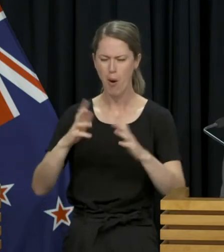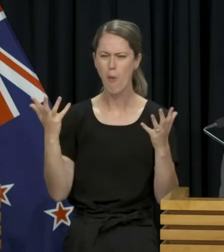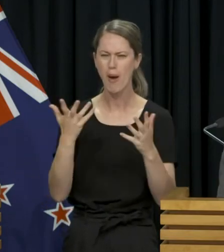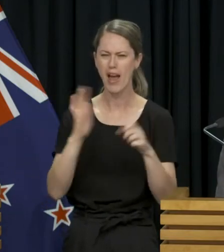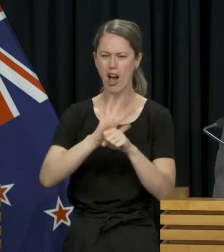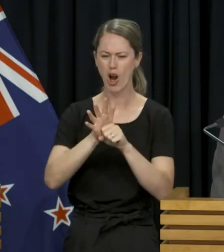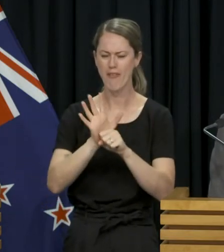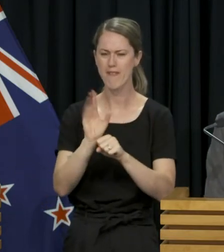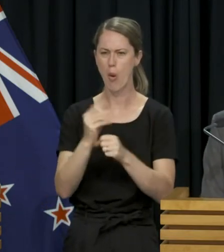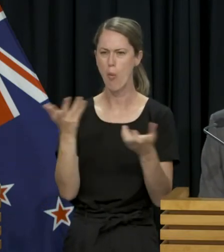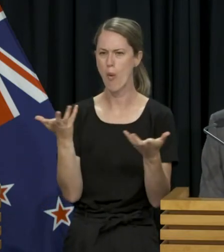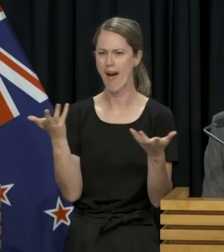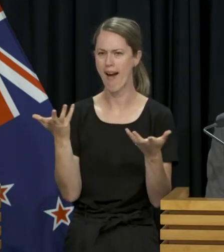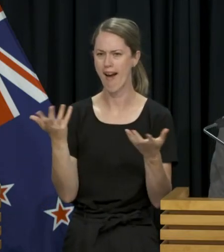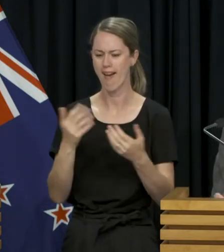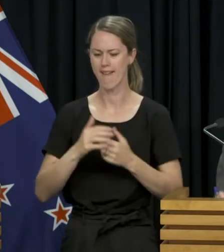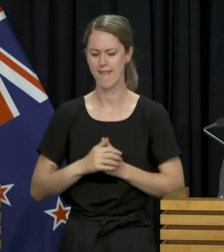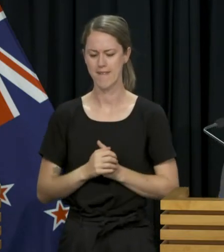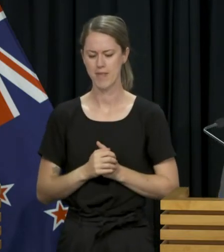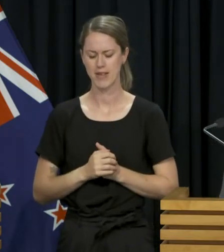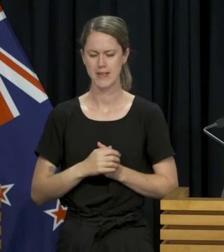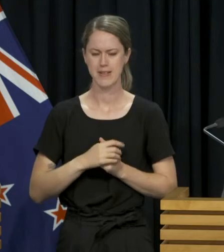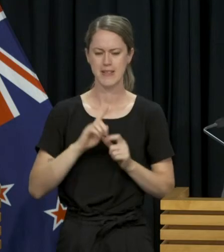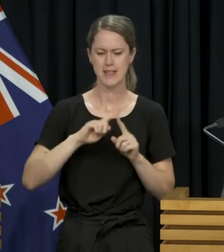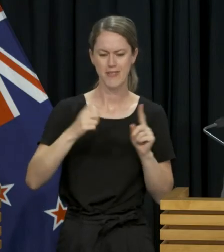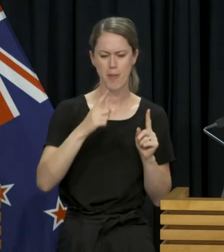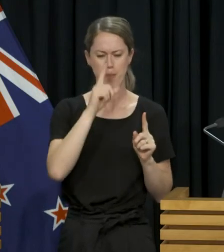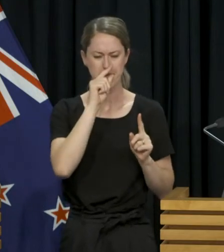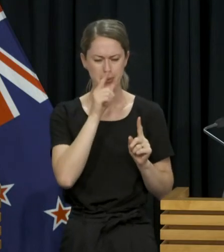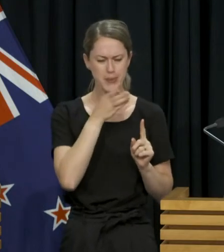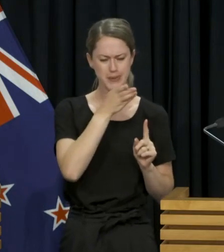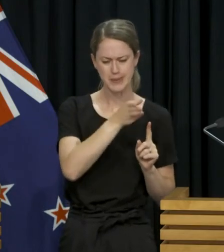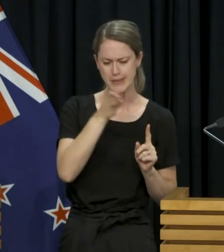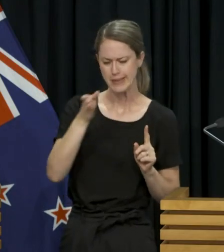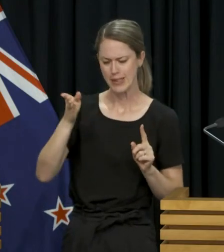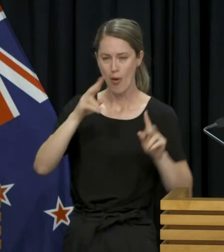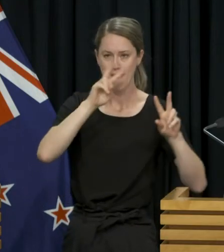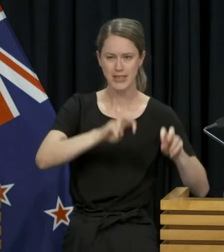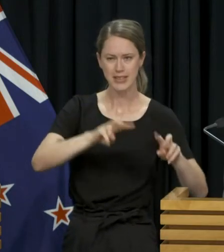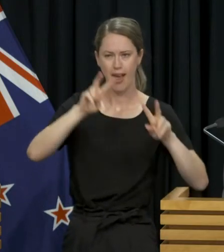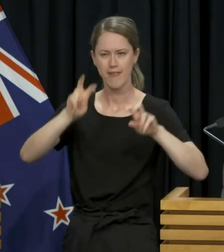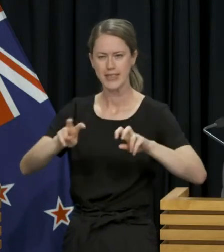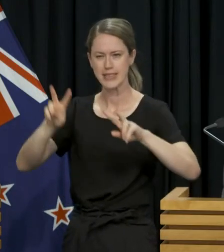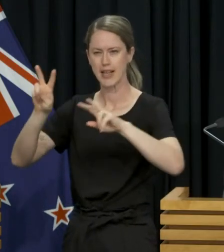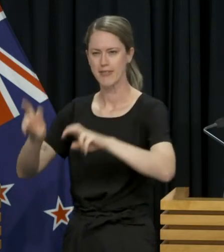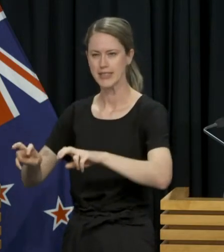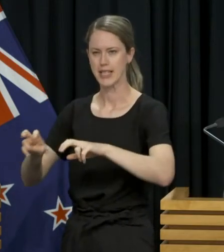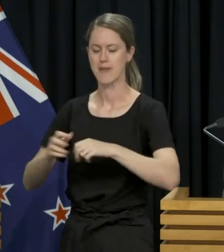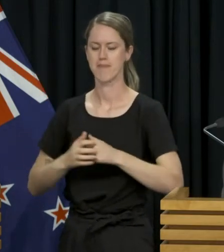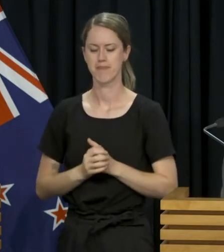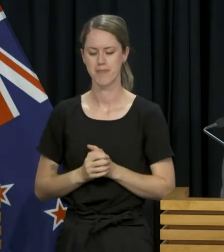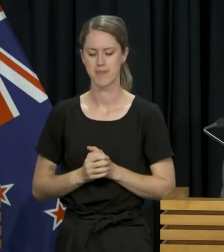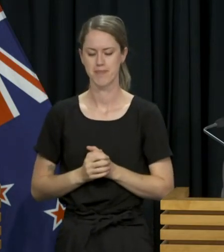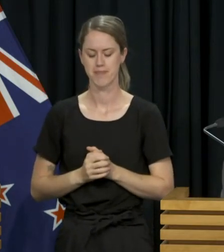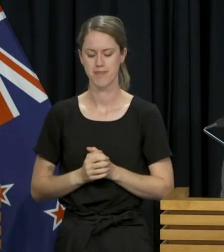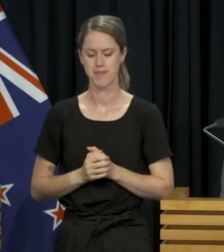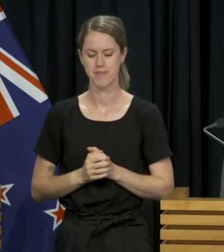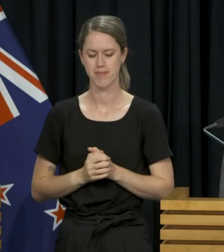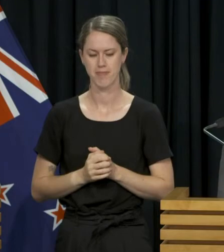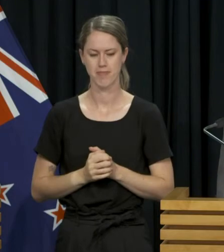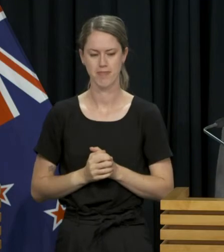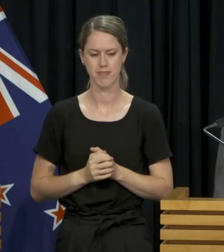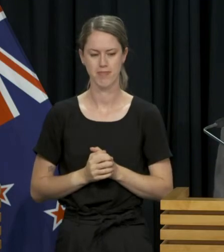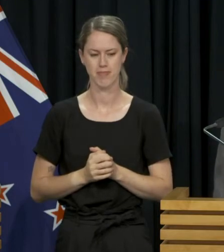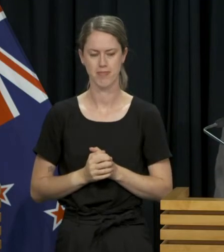this stage, all scenarios for possible infection sources are being thoroughly investigated simultaneously.